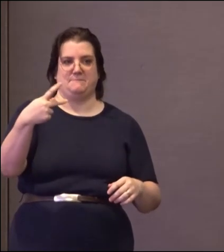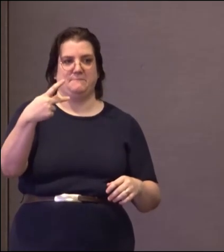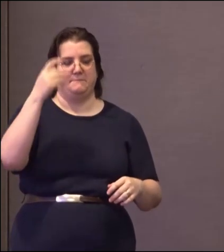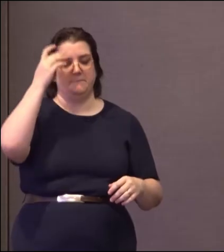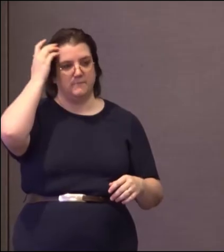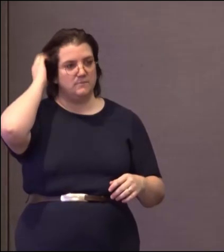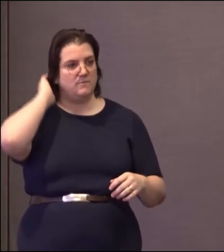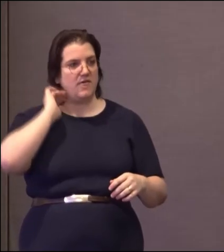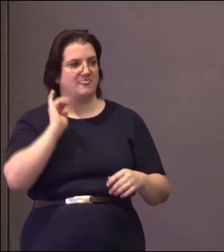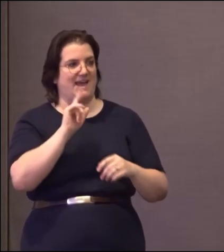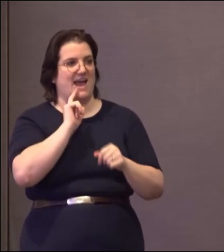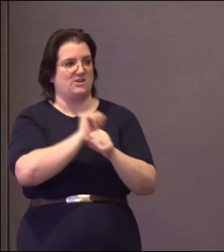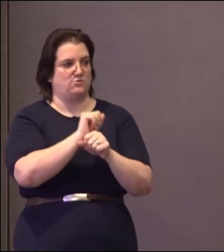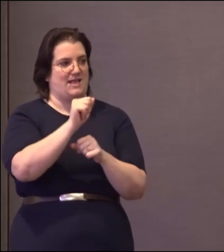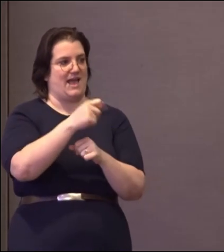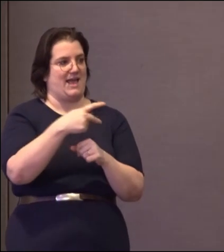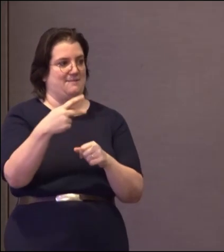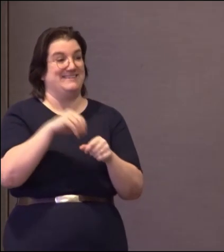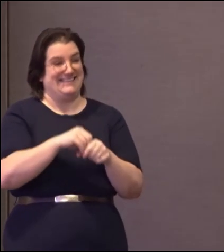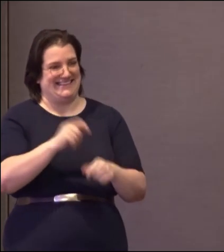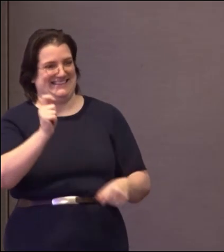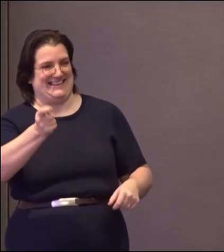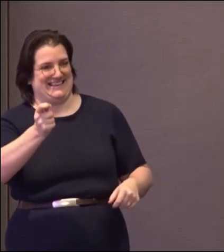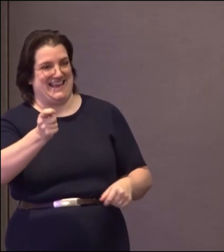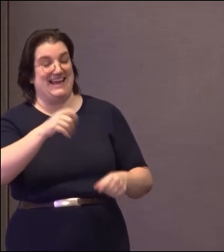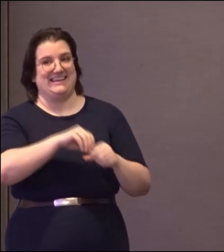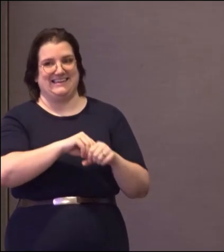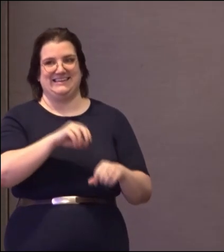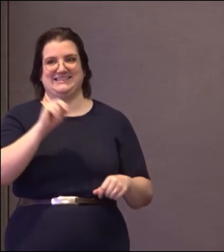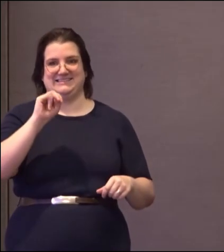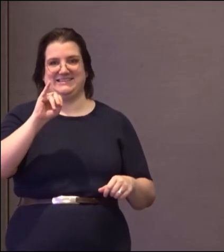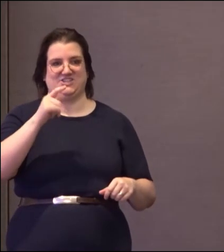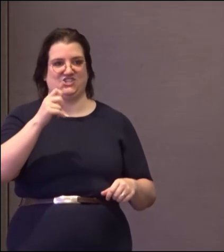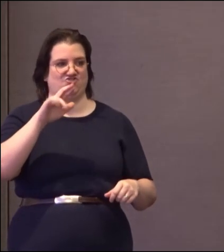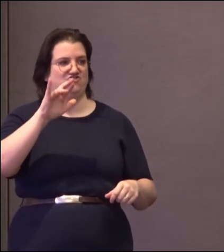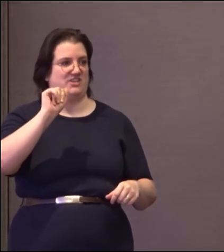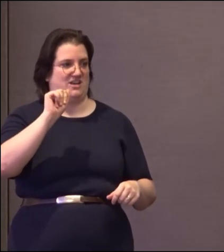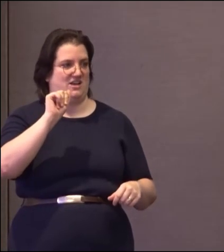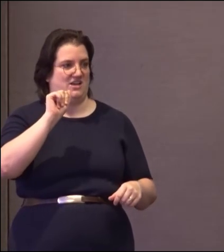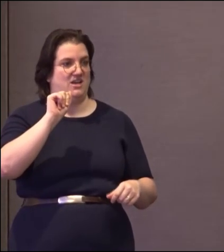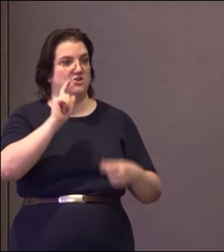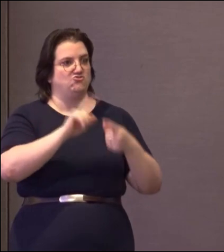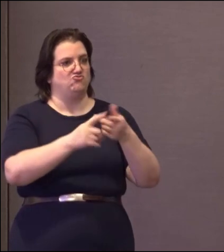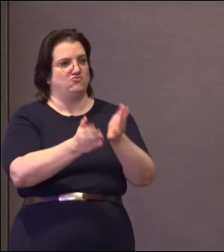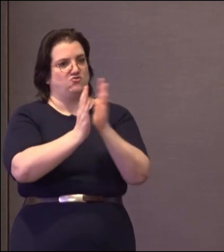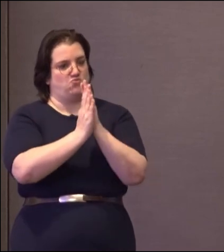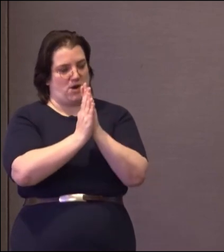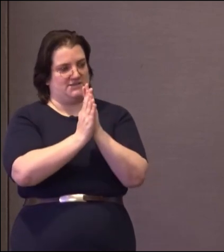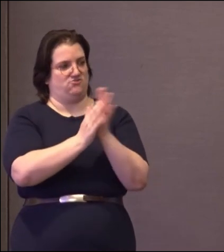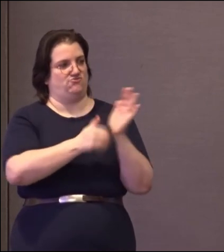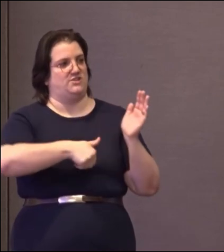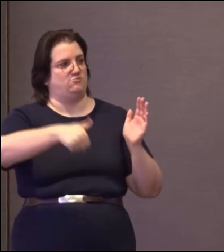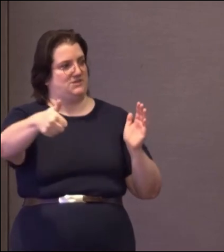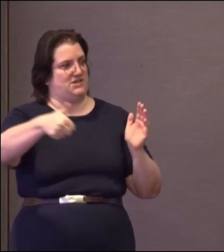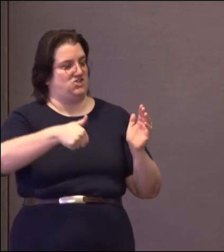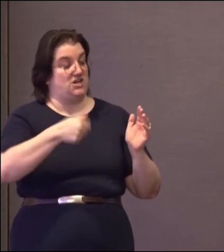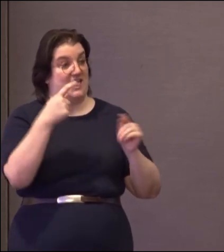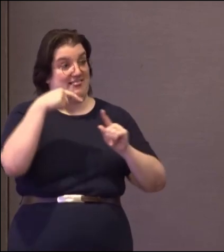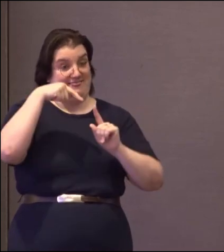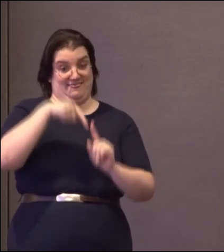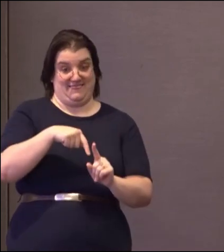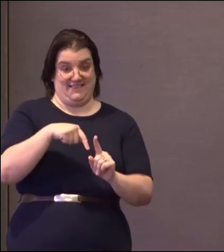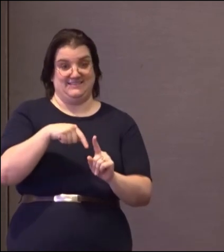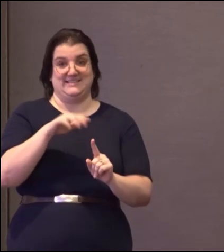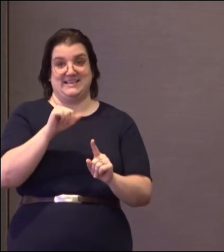Uber application in Kenya and Nigeria to request for transportation. And in this case, they